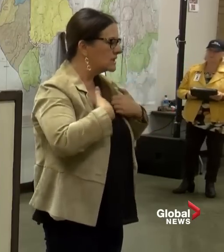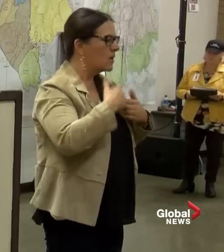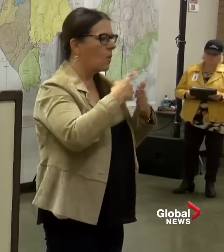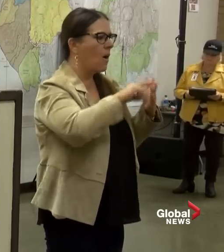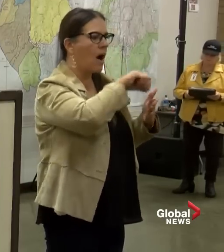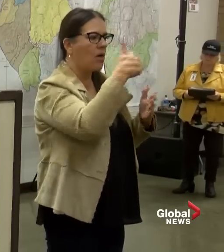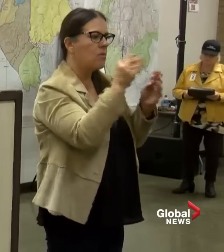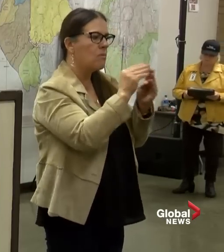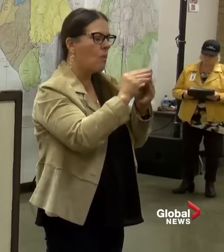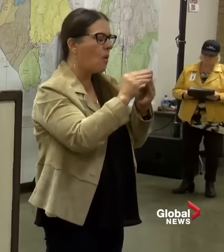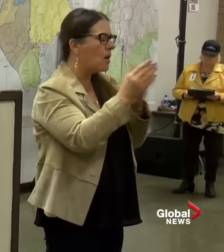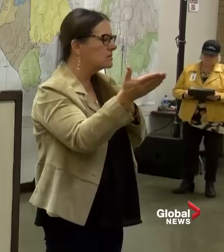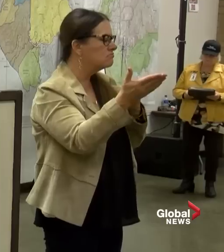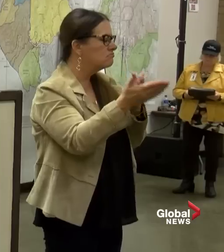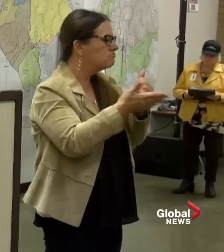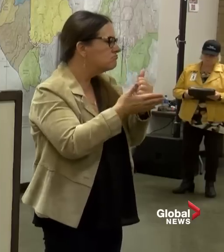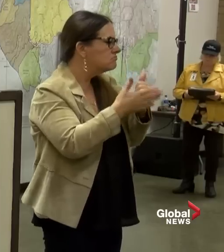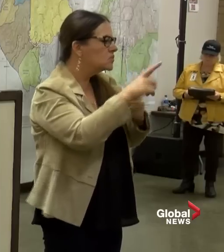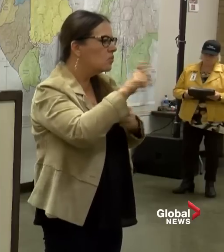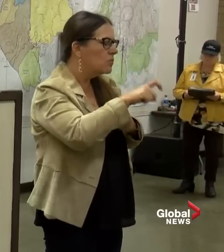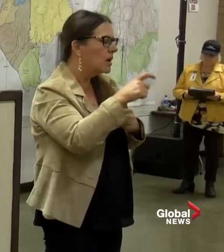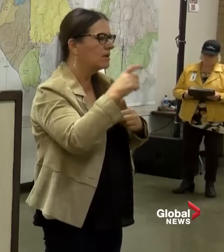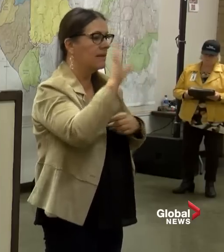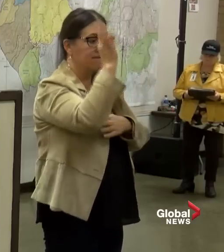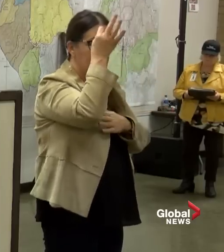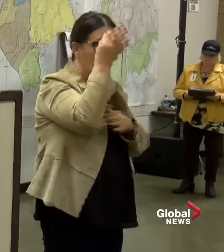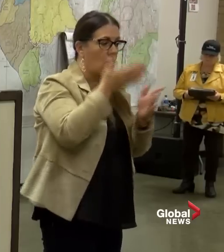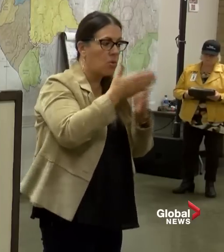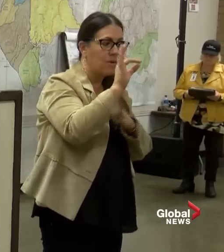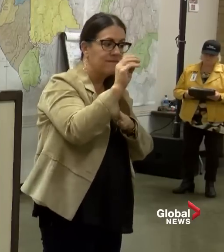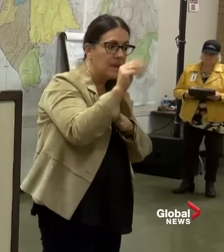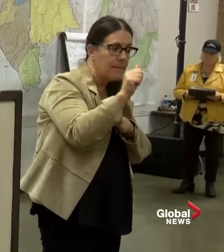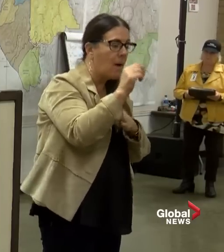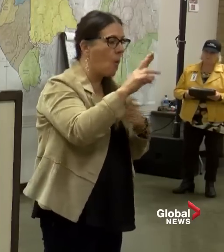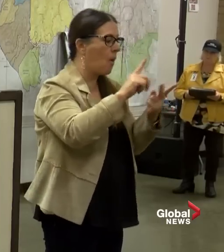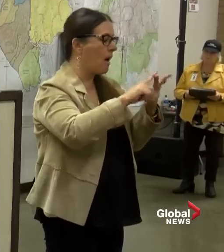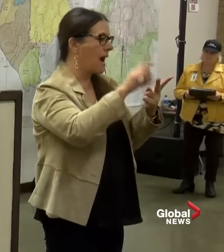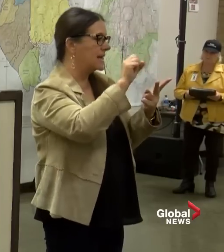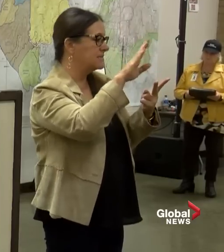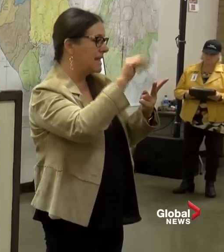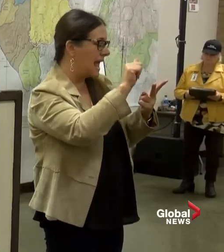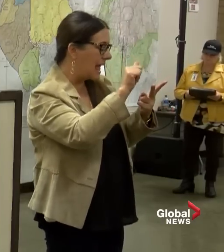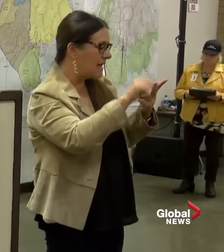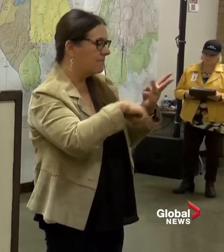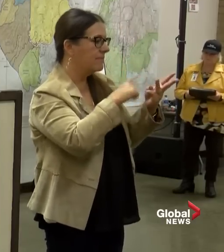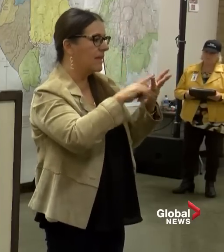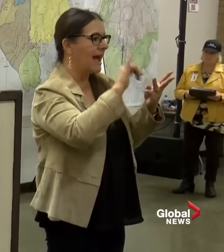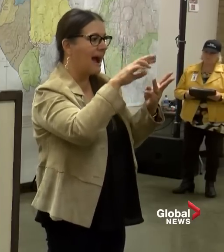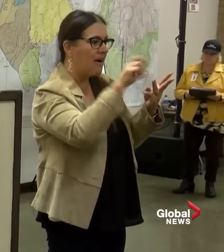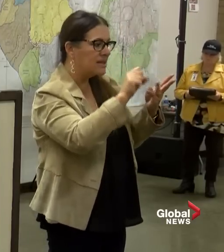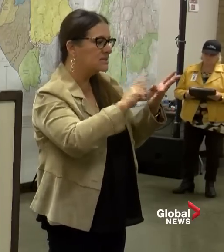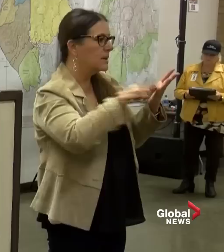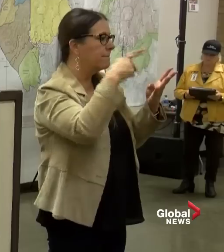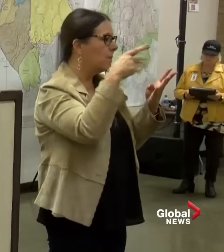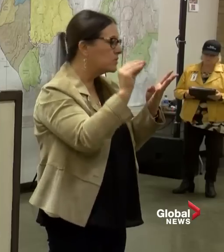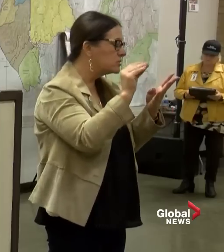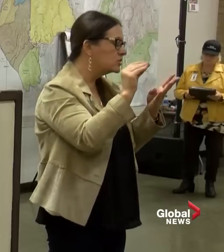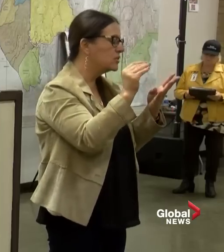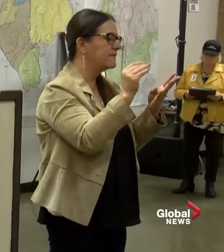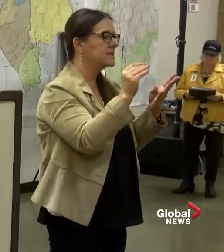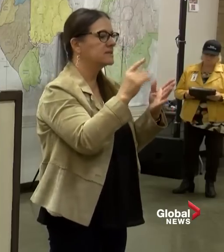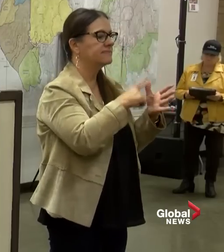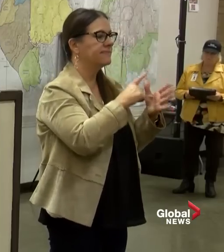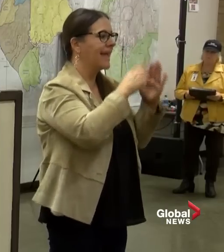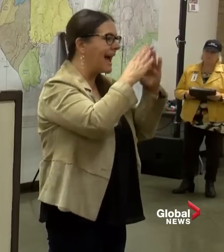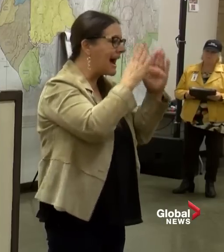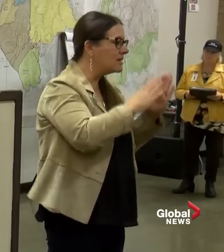assistance, whether it's federal assistance through FEMA, the Small Business Administration, the IRS, Postal Service.